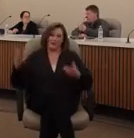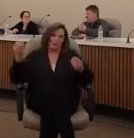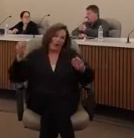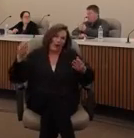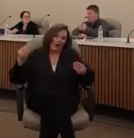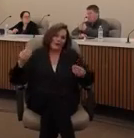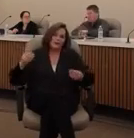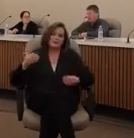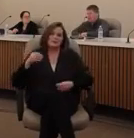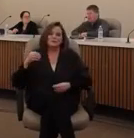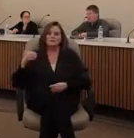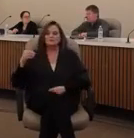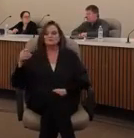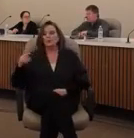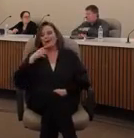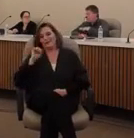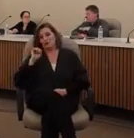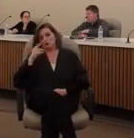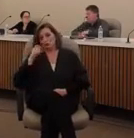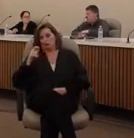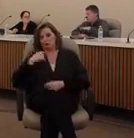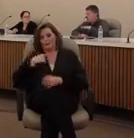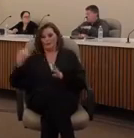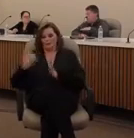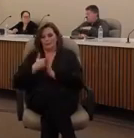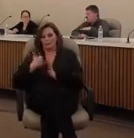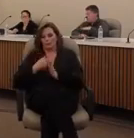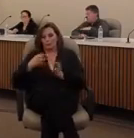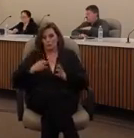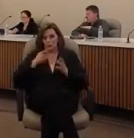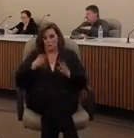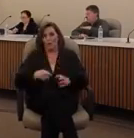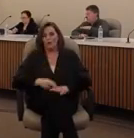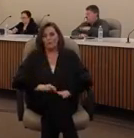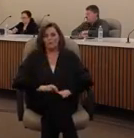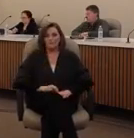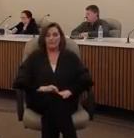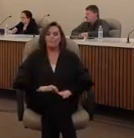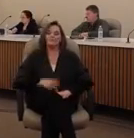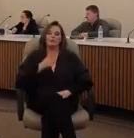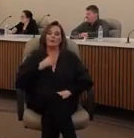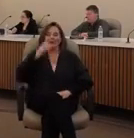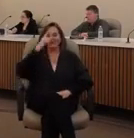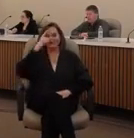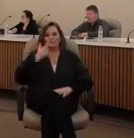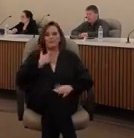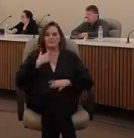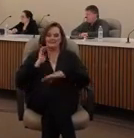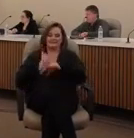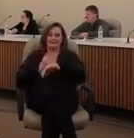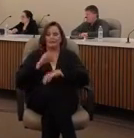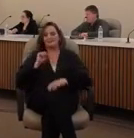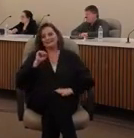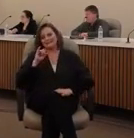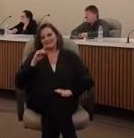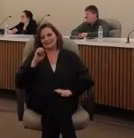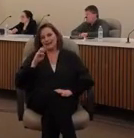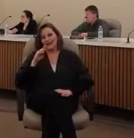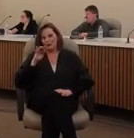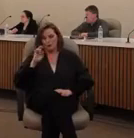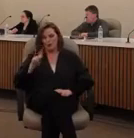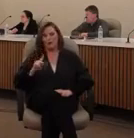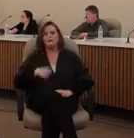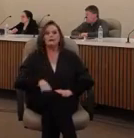so he was staying closer to the road, unfortunately. So I think a raised sidewalk would help in that scenario. And like I said, I would love to talk to